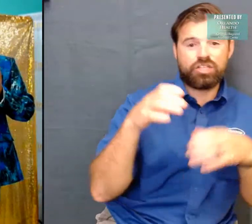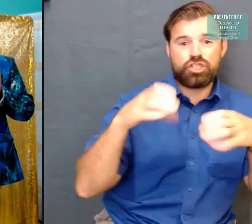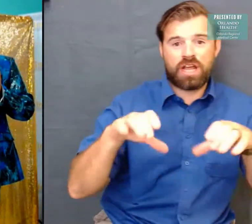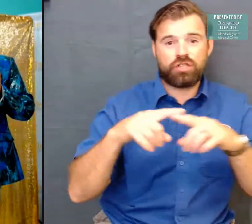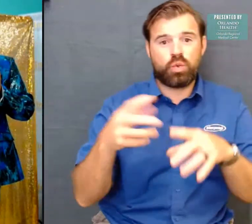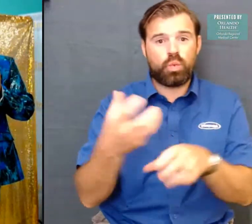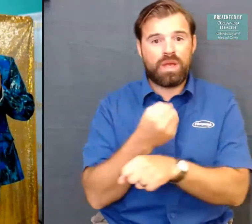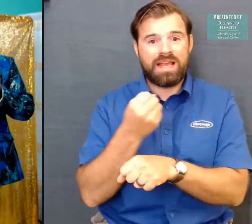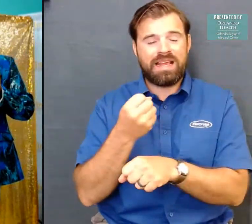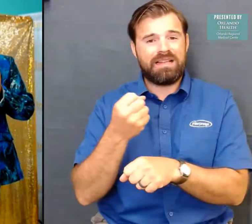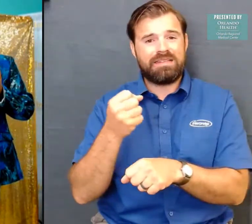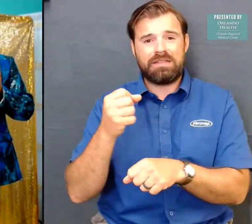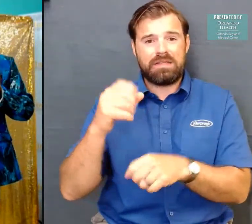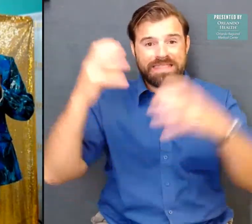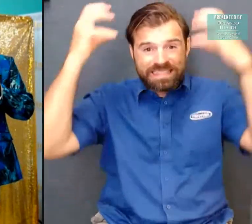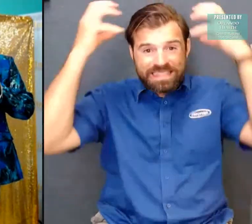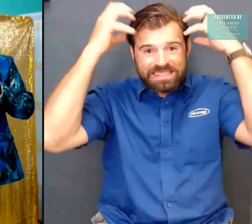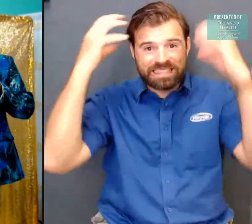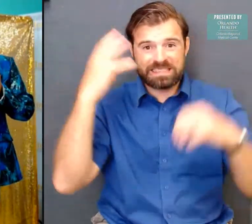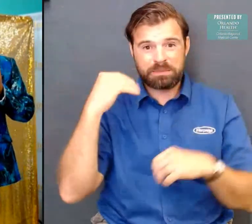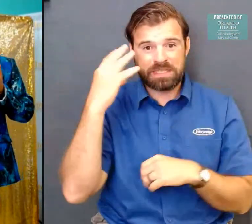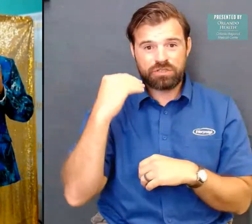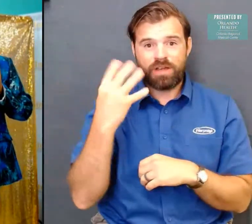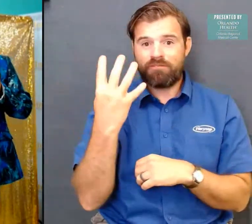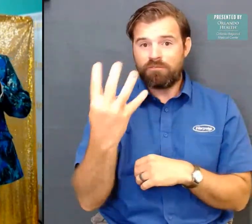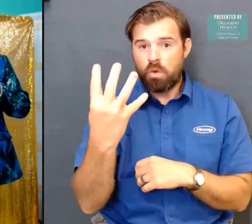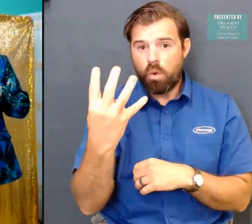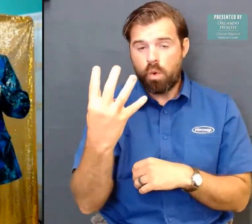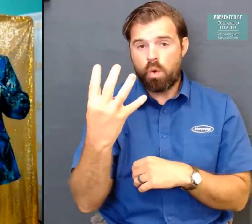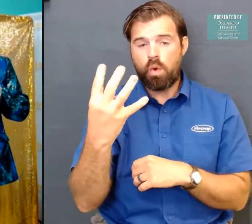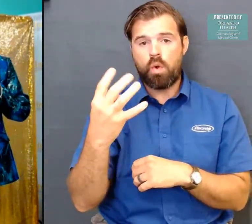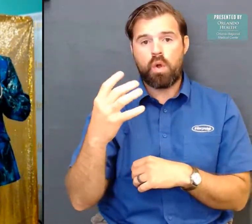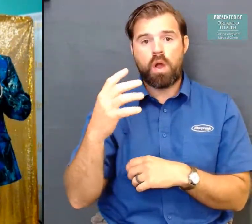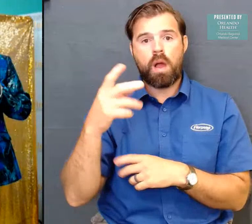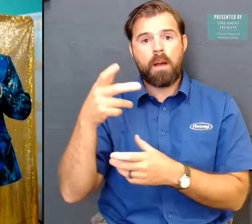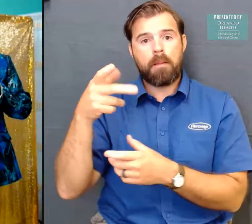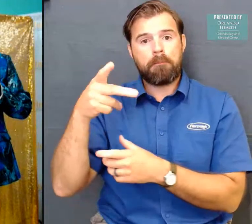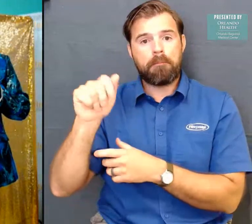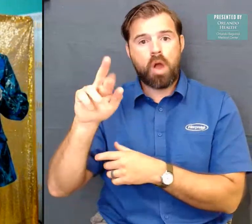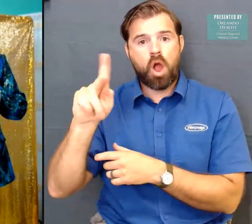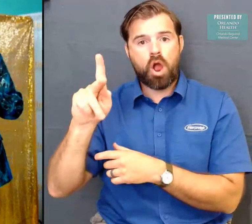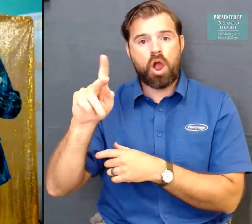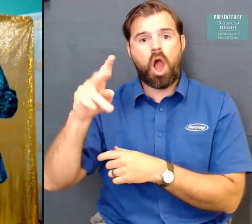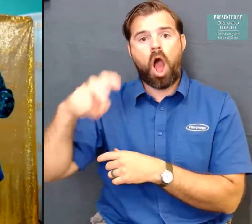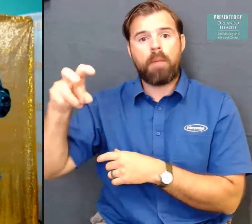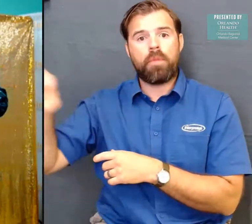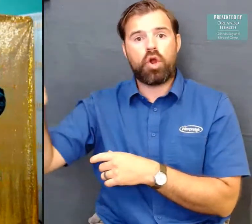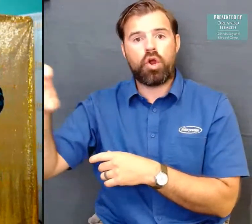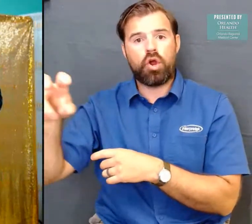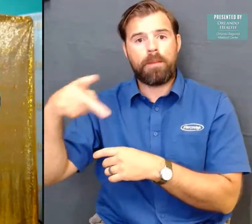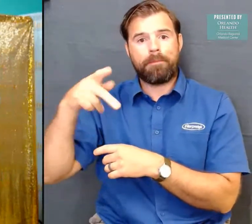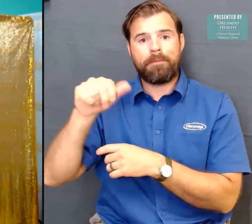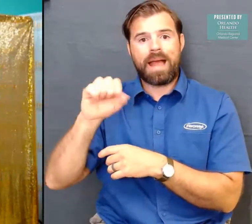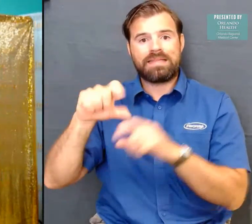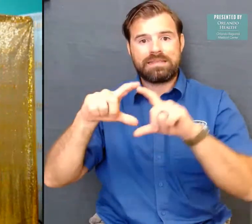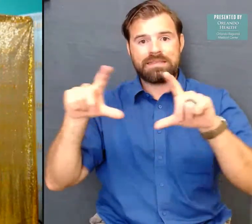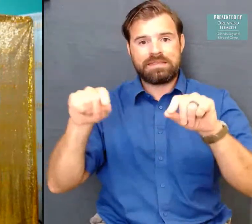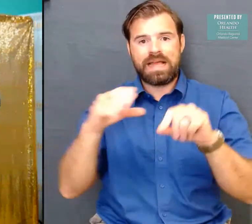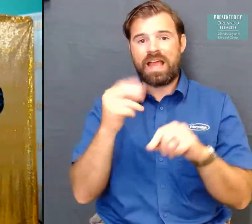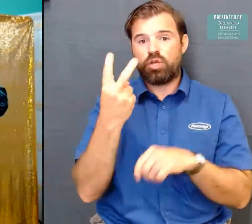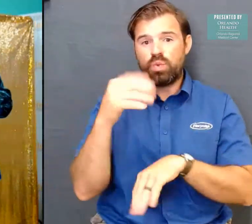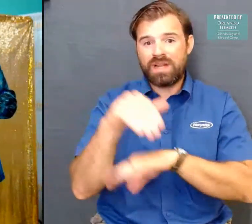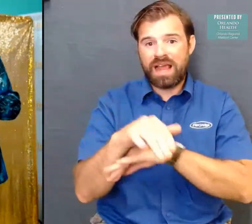Disney experience. 4 Disney Park Hopper passes and a 2-night stay at the